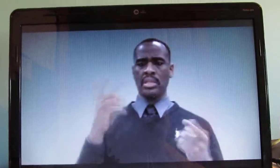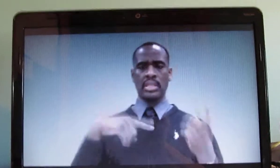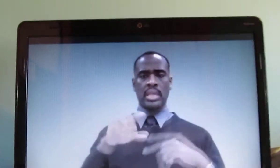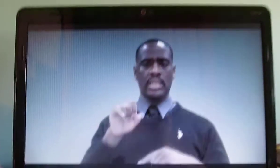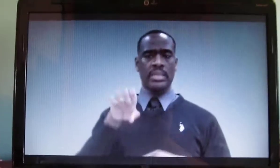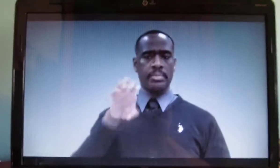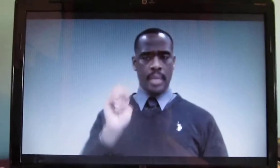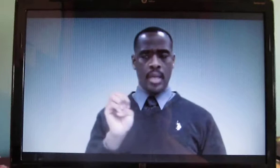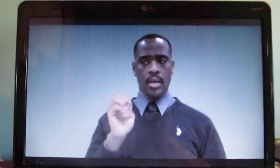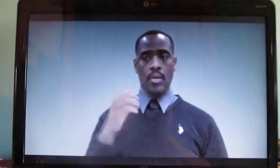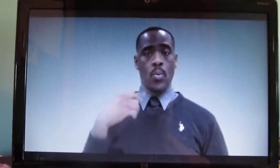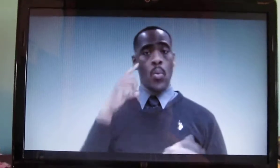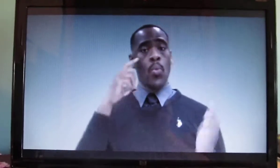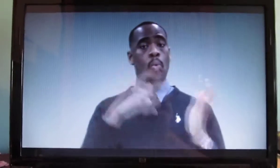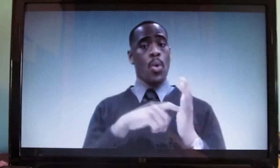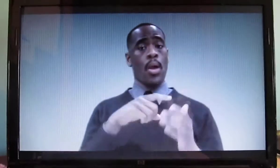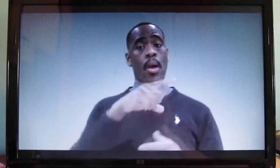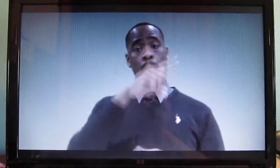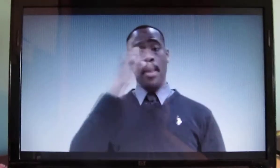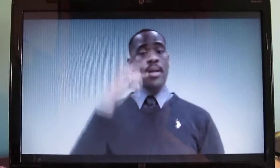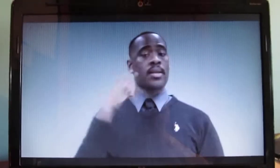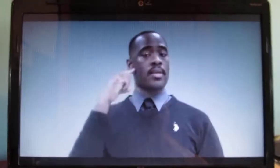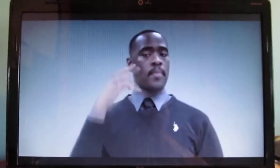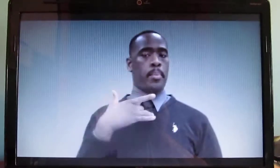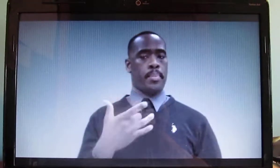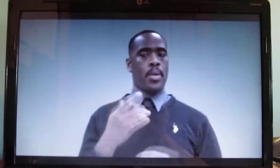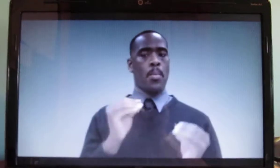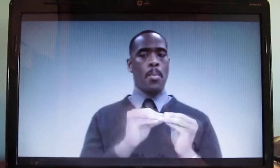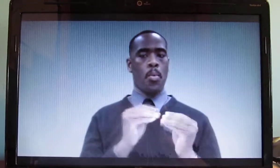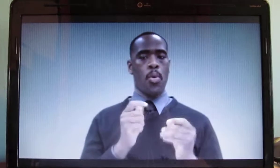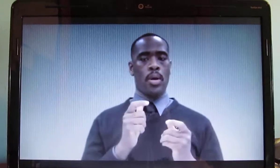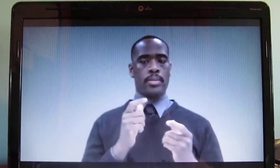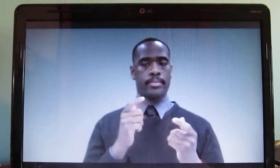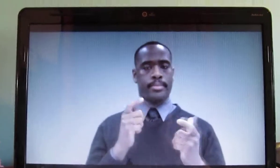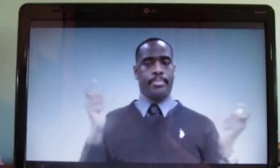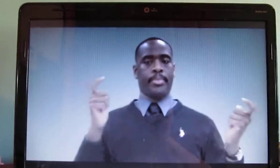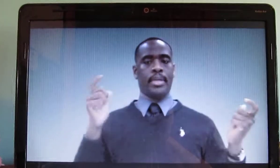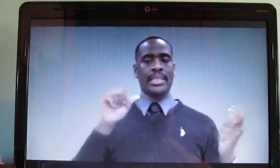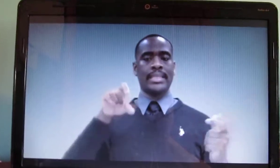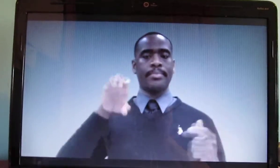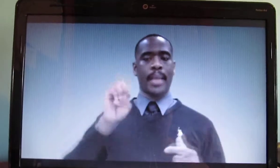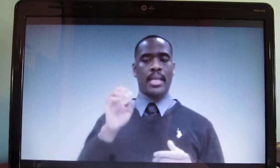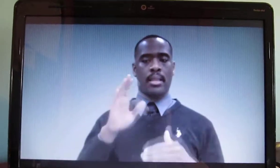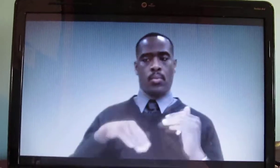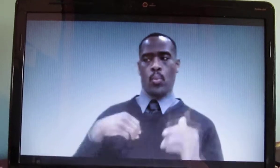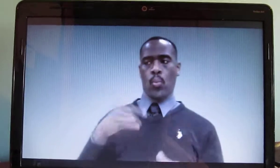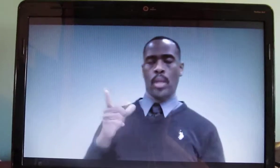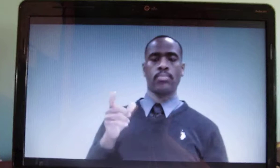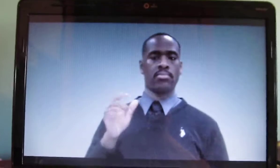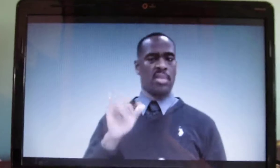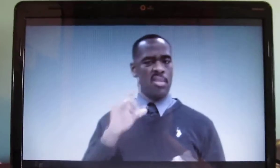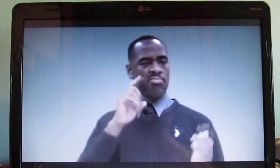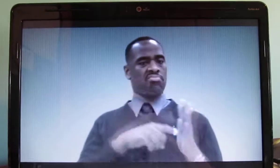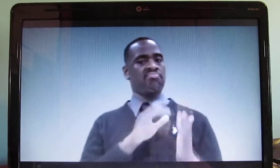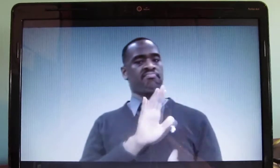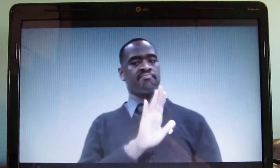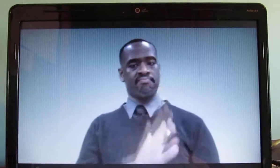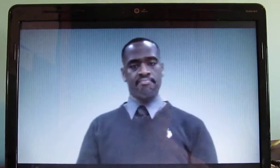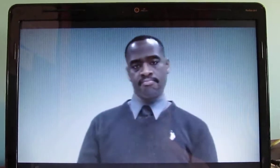And then we compared the white with the black, and the black typically were a little bit larger area than